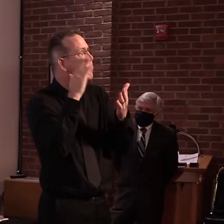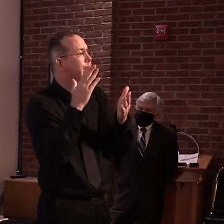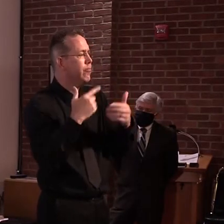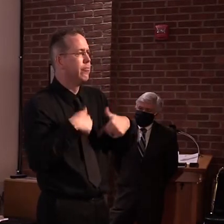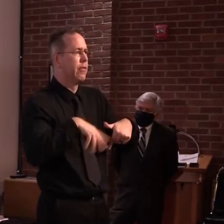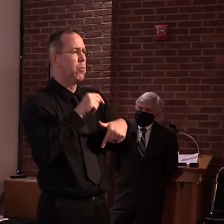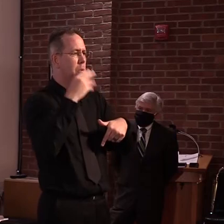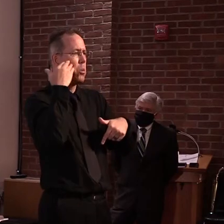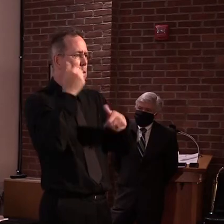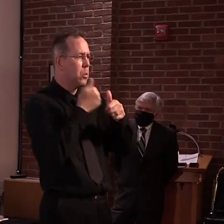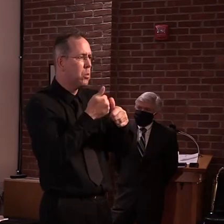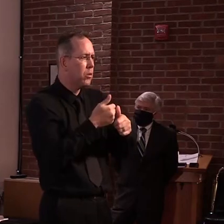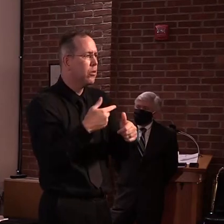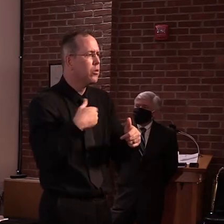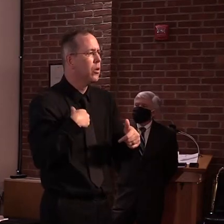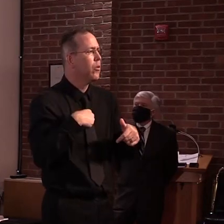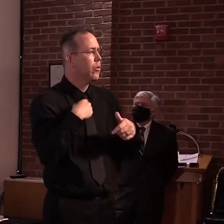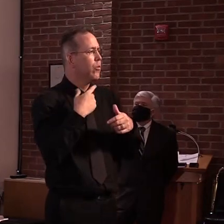good proxy for the risk.